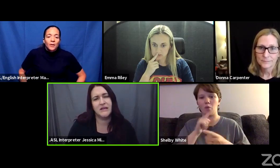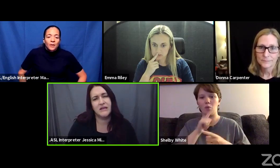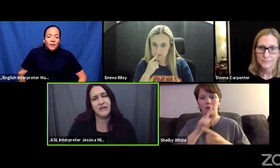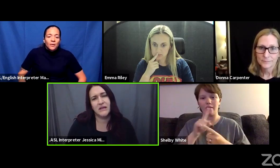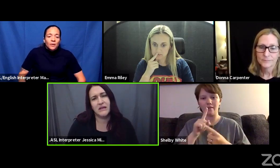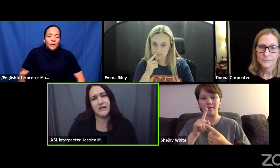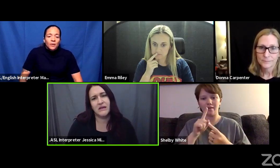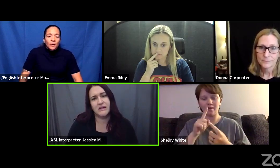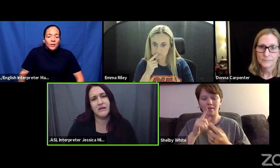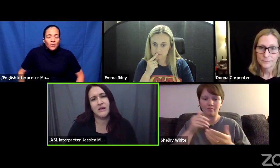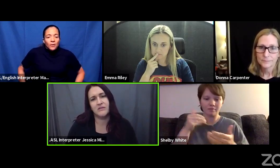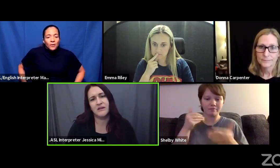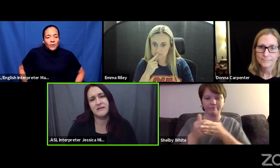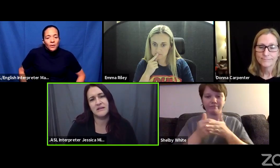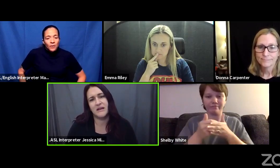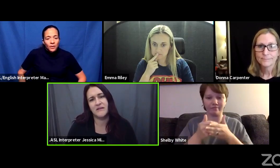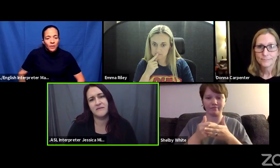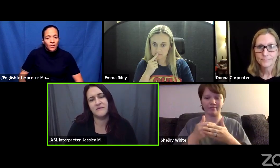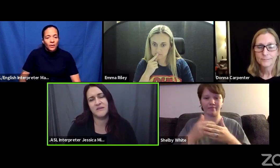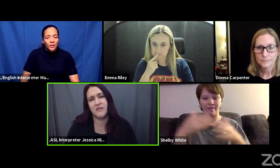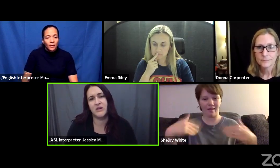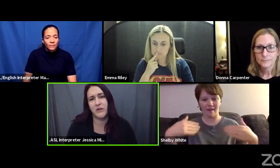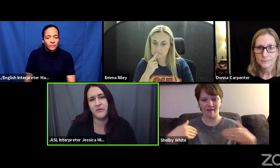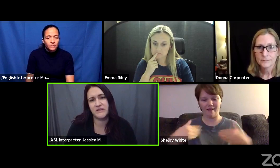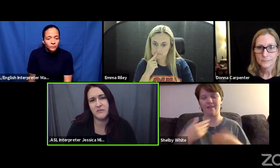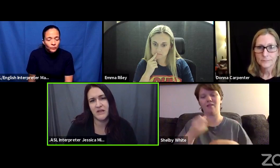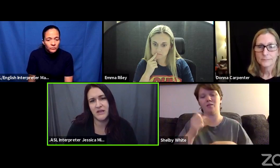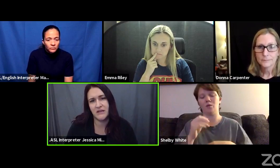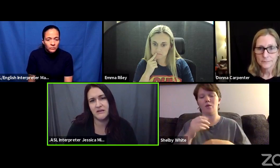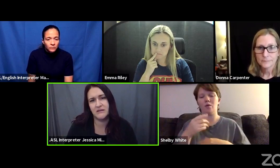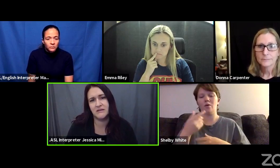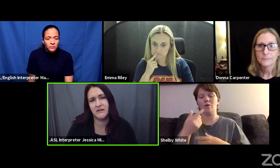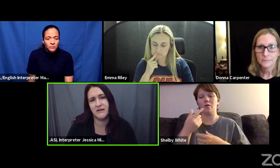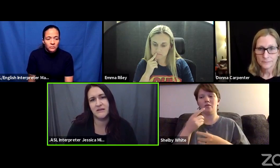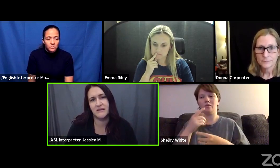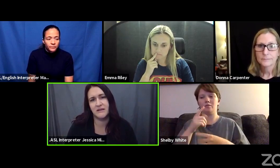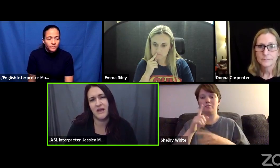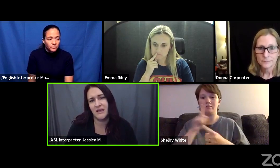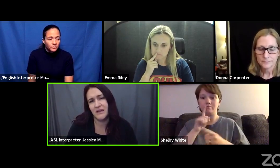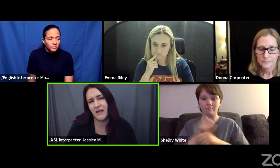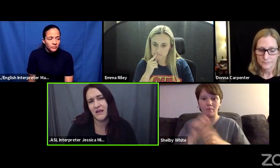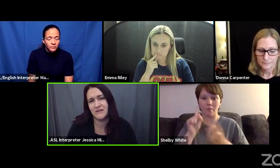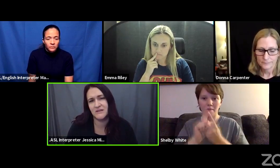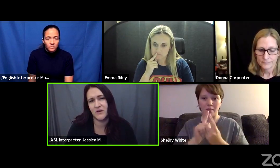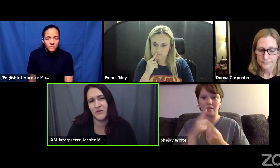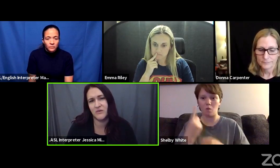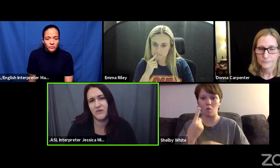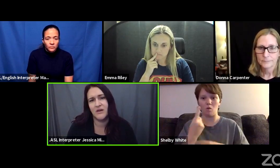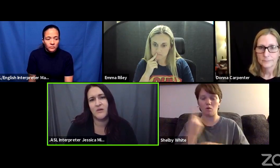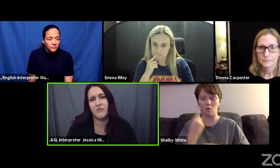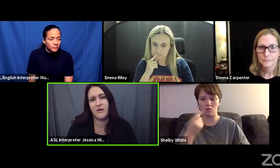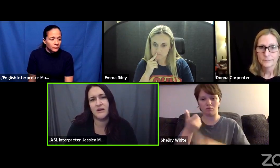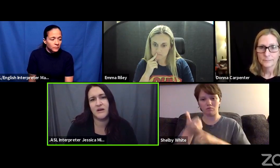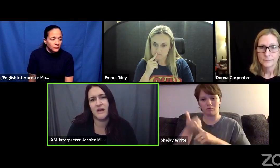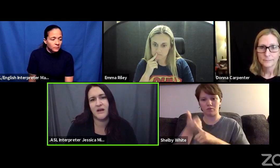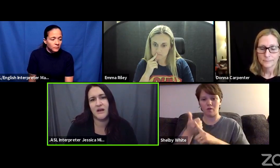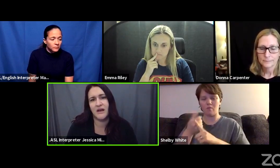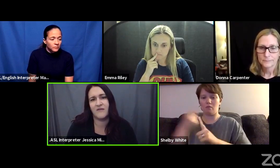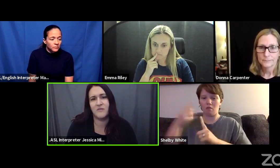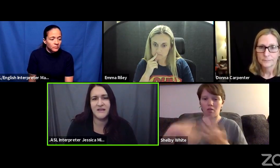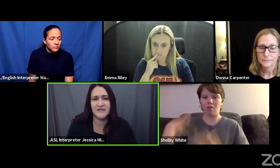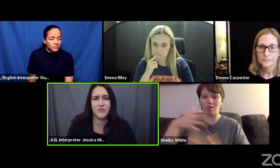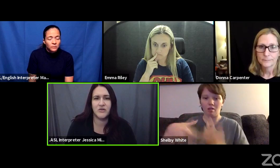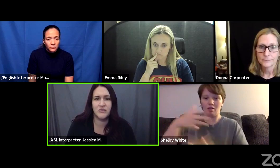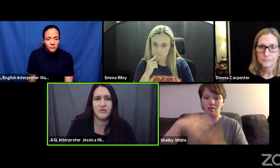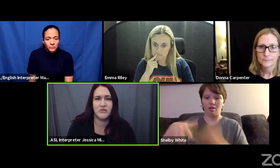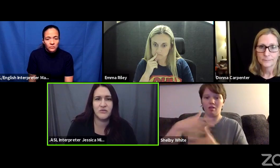but I really didn't have somebody close to me yet. And so when